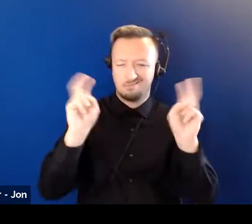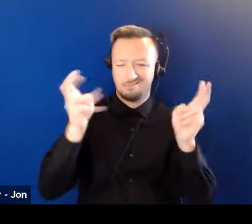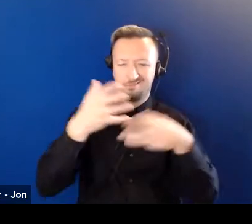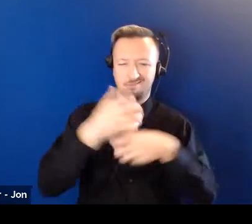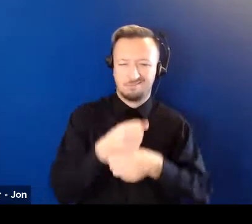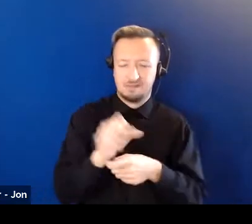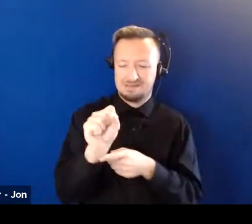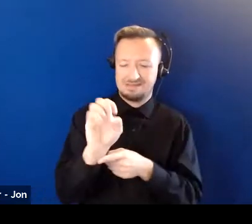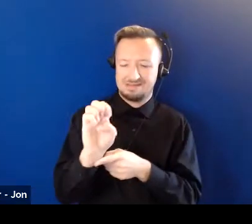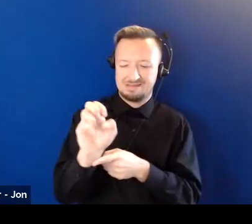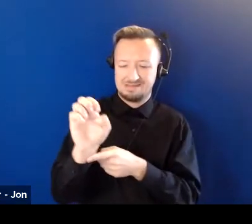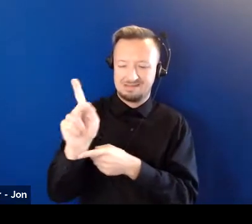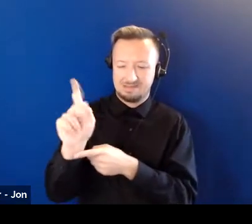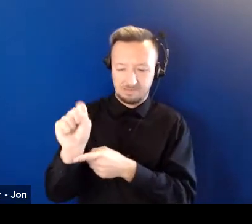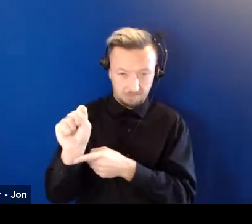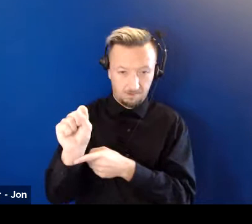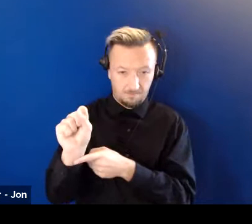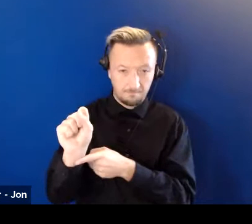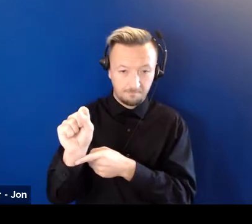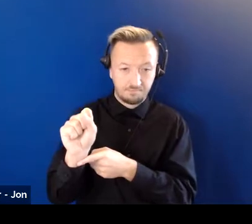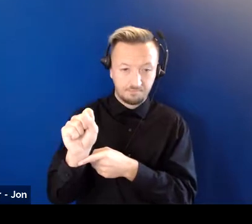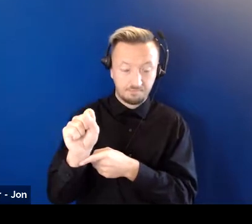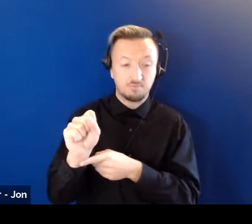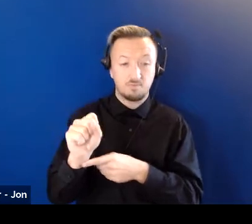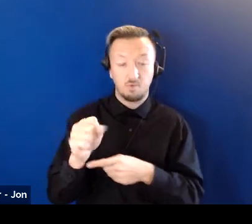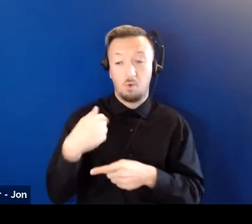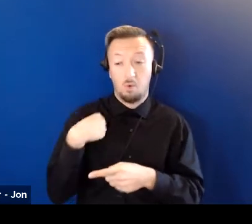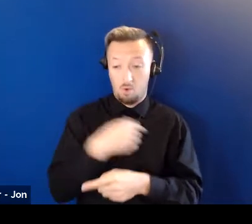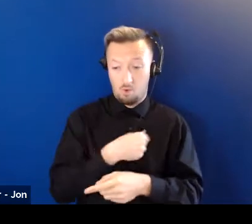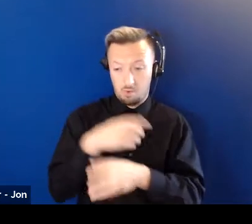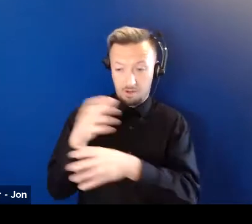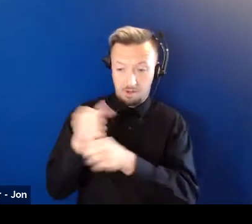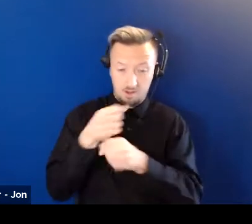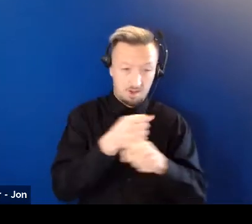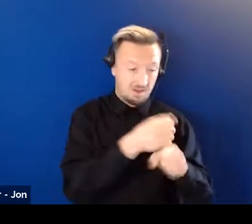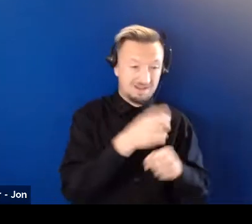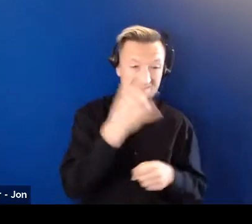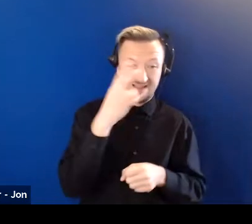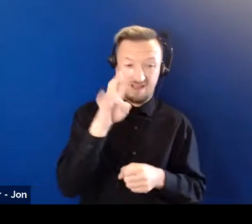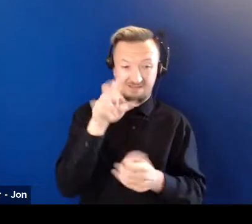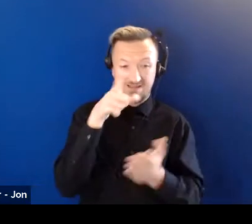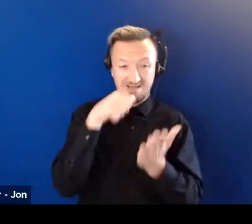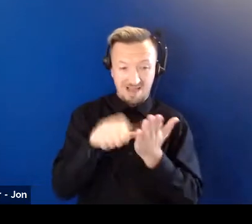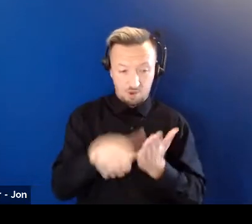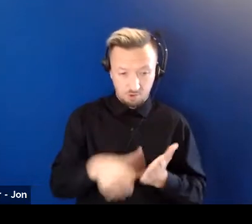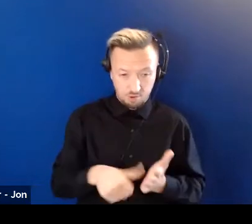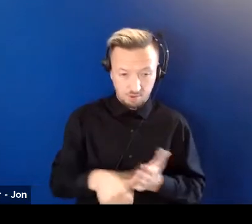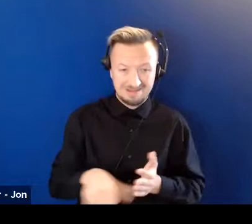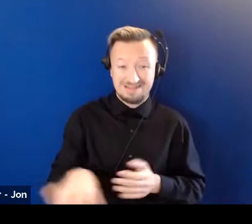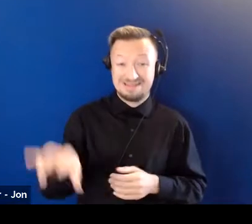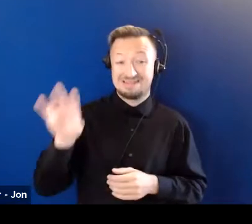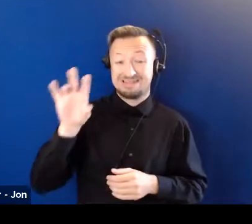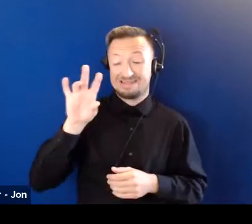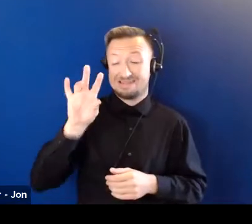were able to pull together 17 letters of support for the application. 7 of those letters were